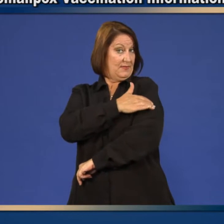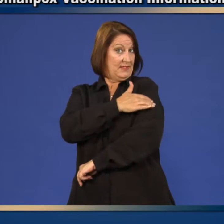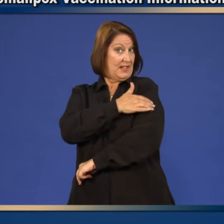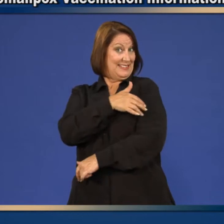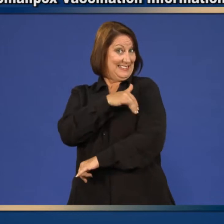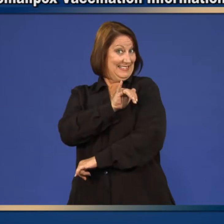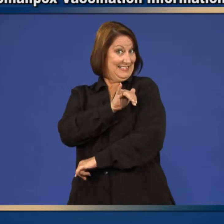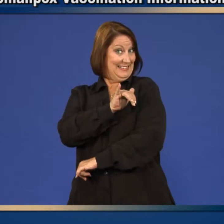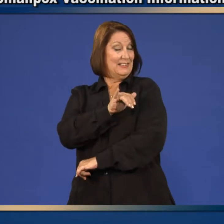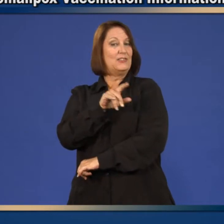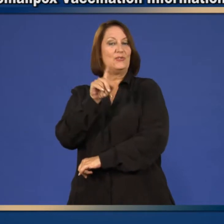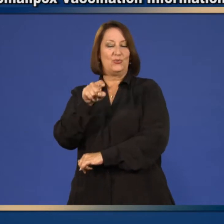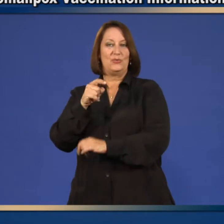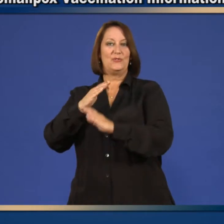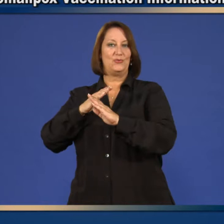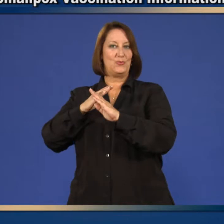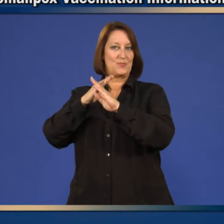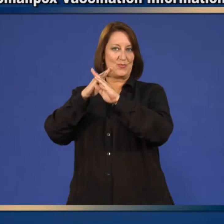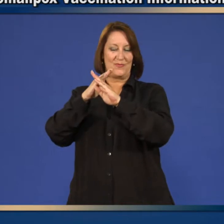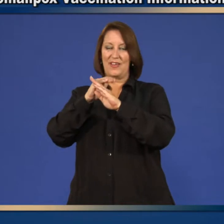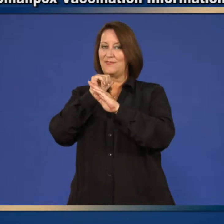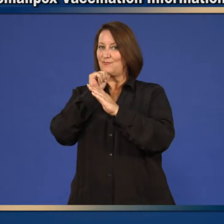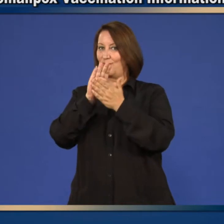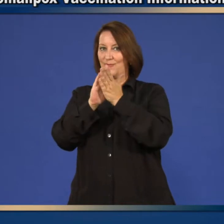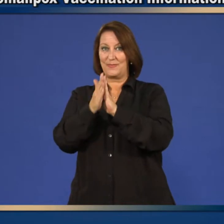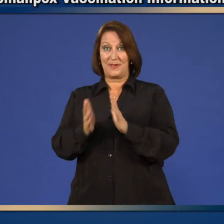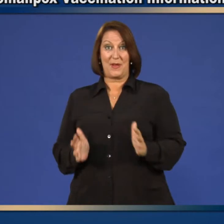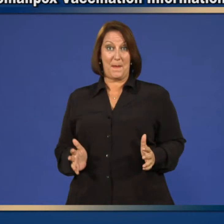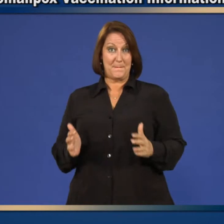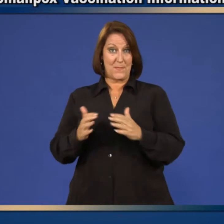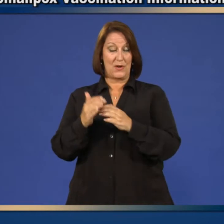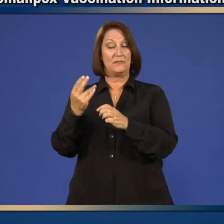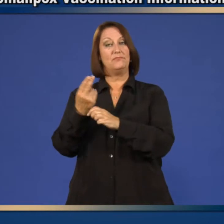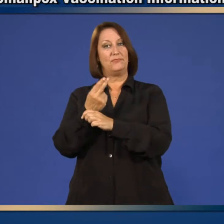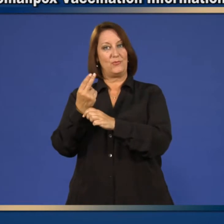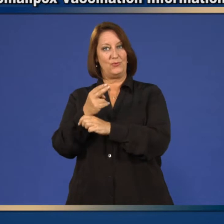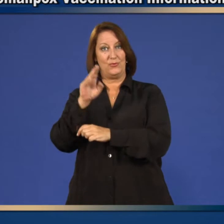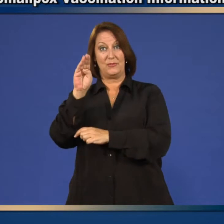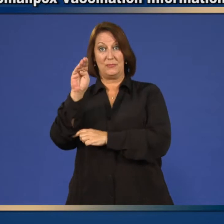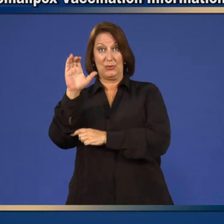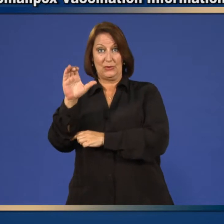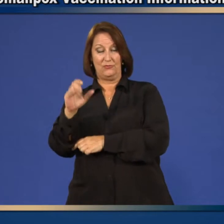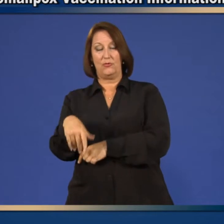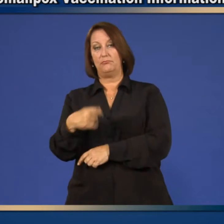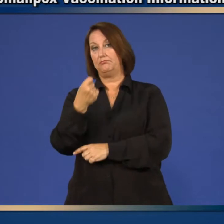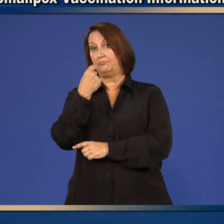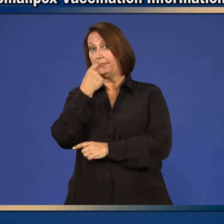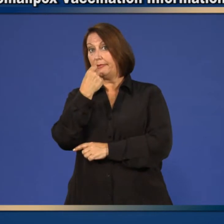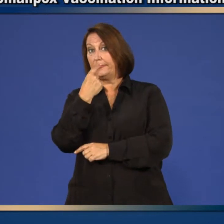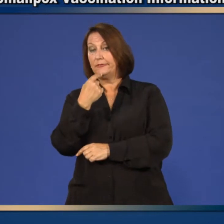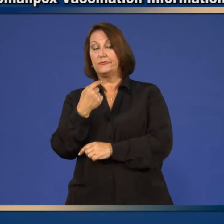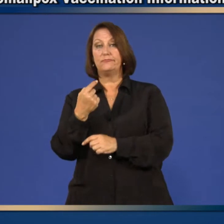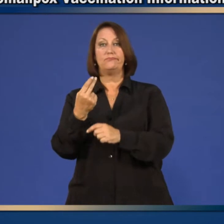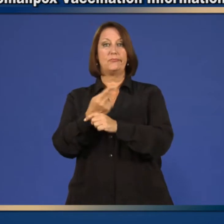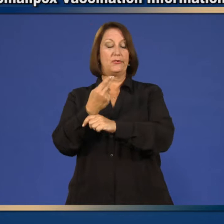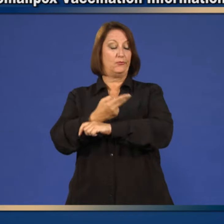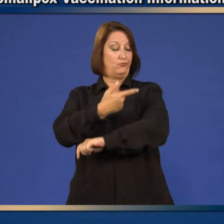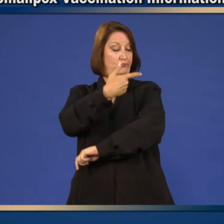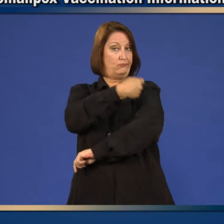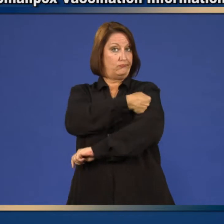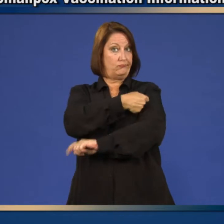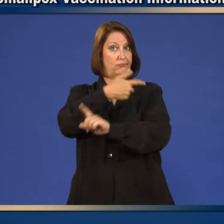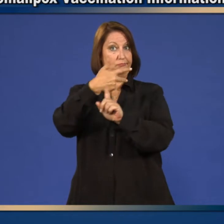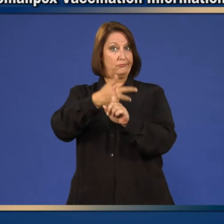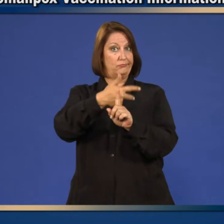Until that time, effective measures should be taken to prevent pregnancy, such as birth control